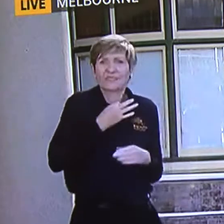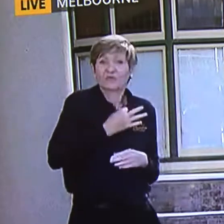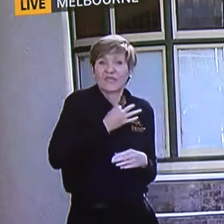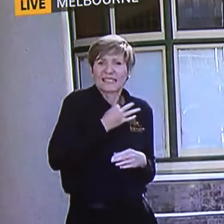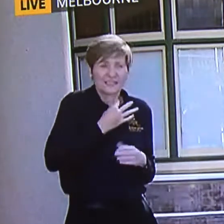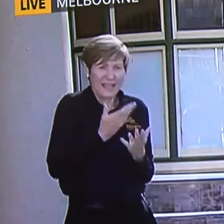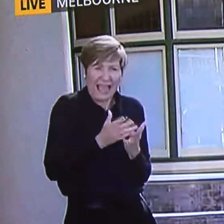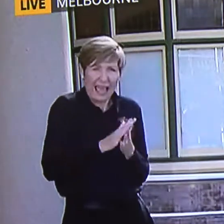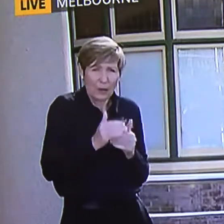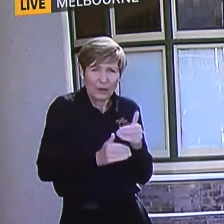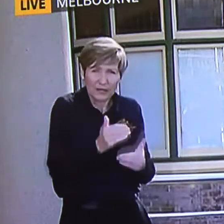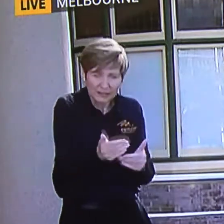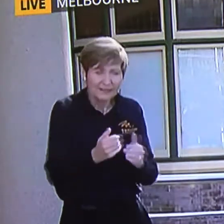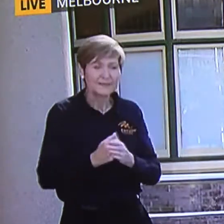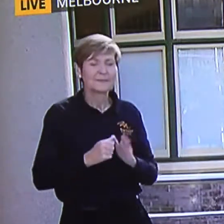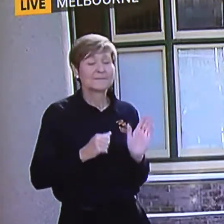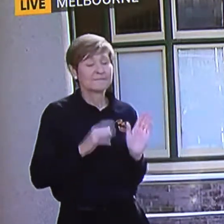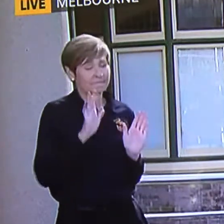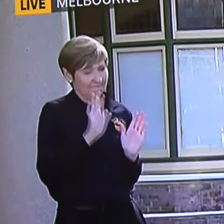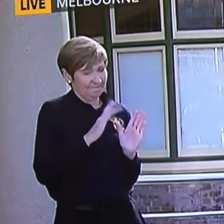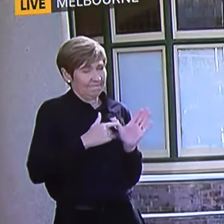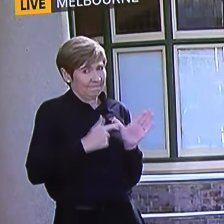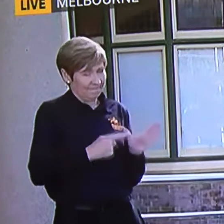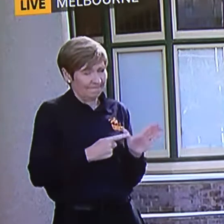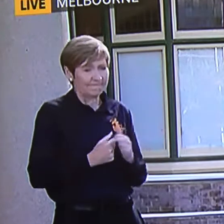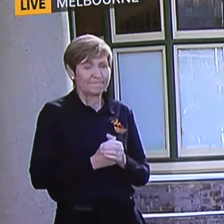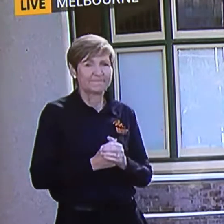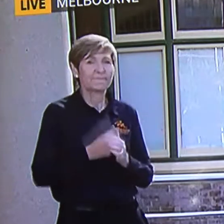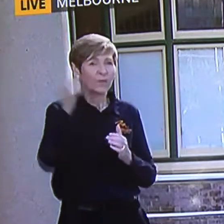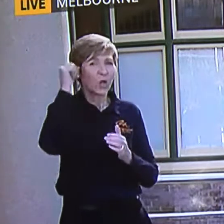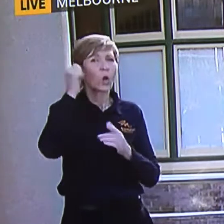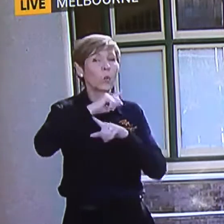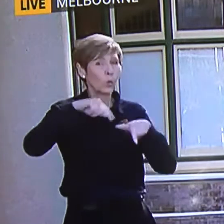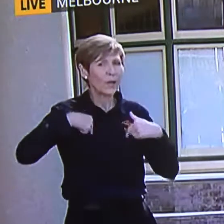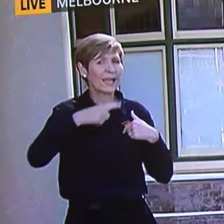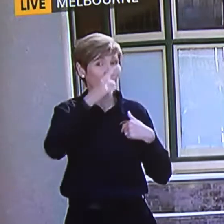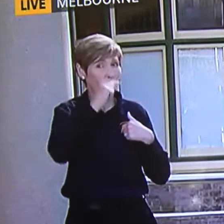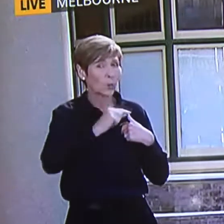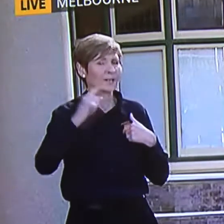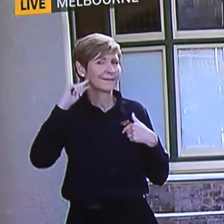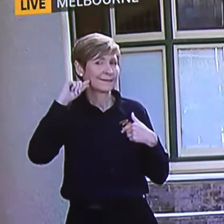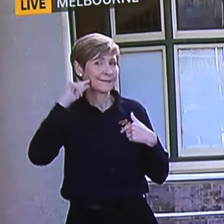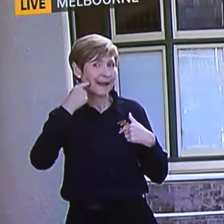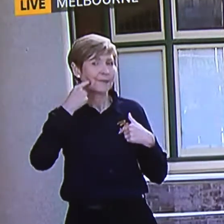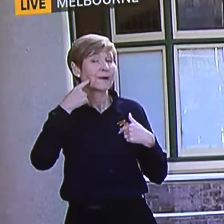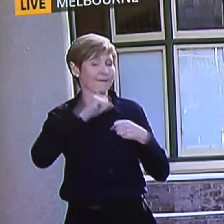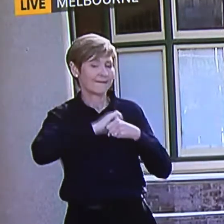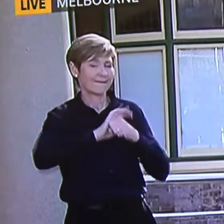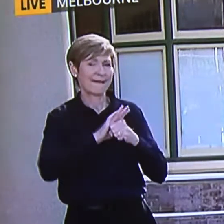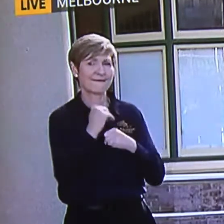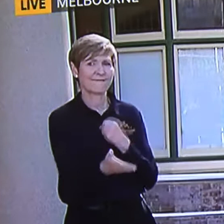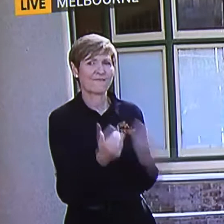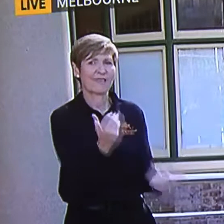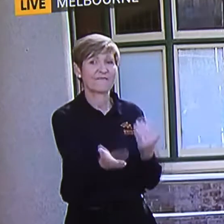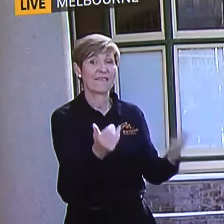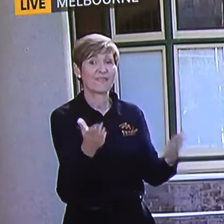we go forward, firstly, I addressed last week the question of a deliberate herd immunity strategy, which is not the government strategy and it's not the